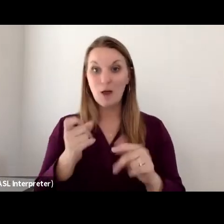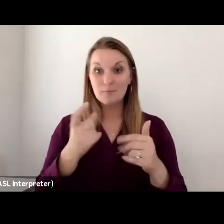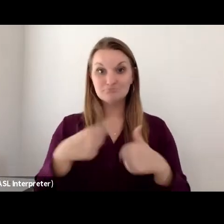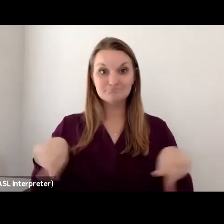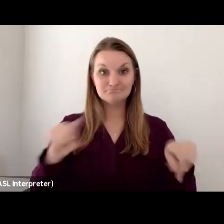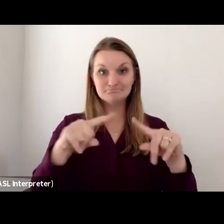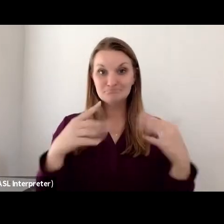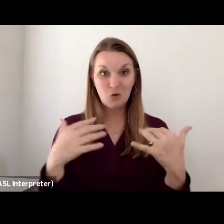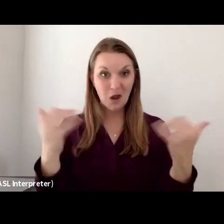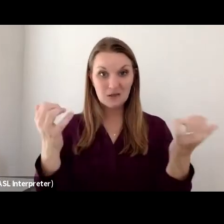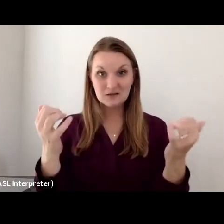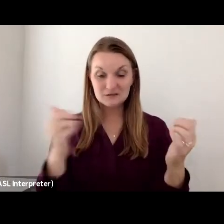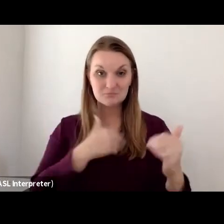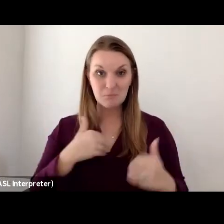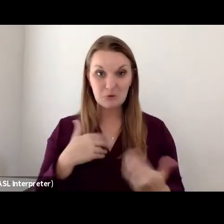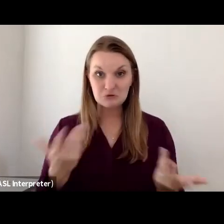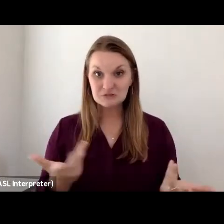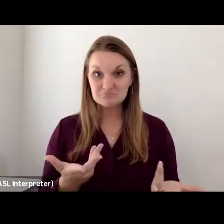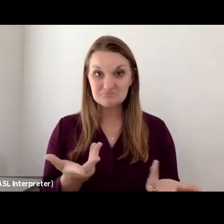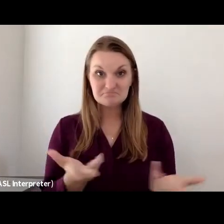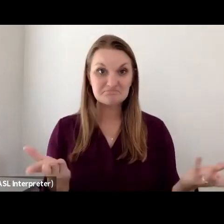any audience members.